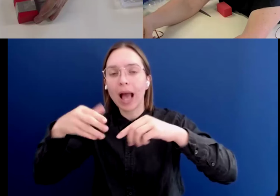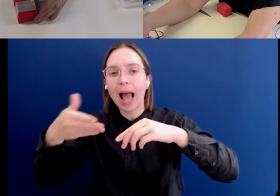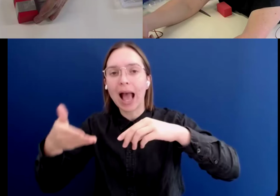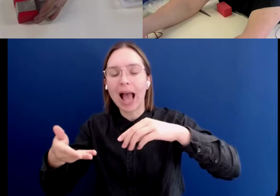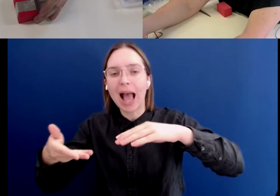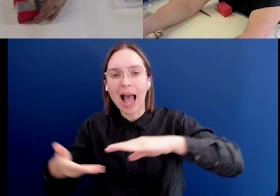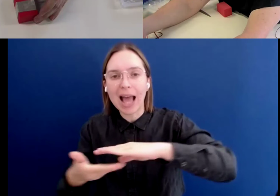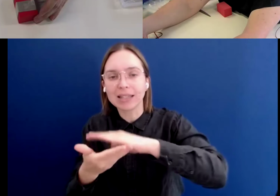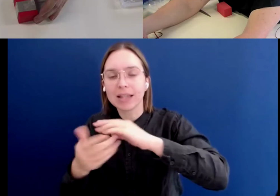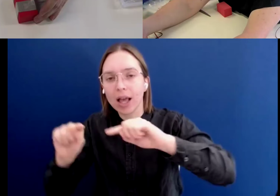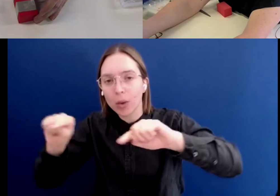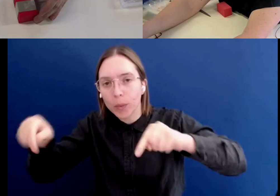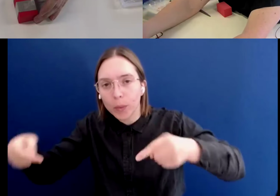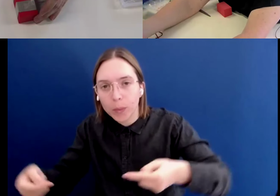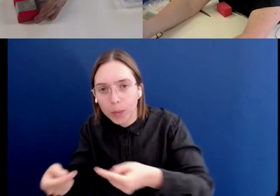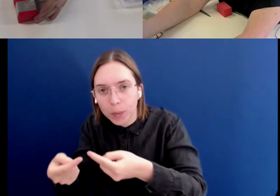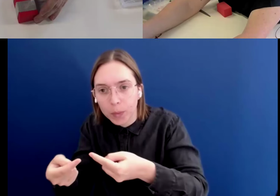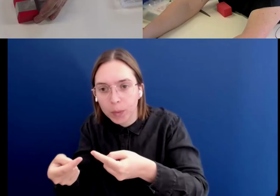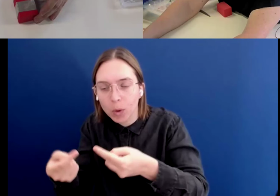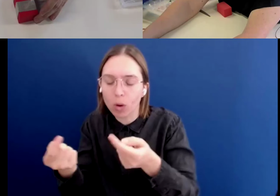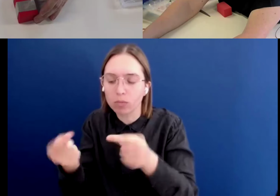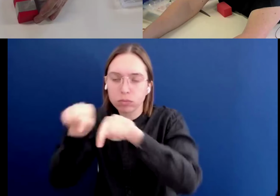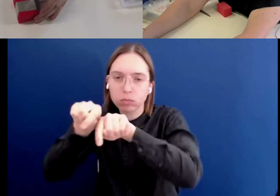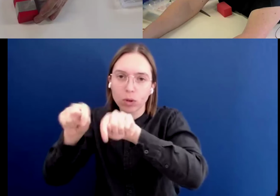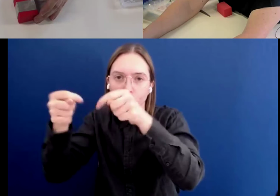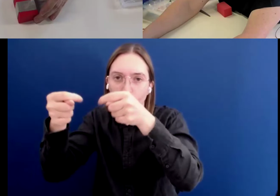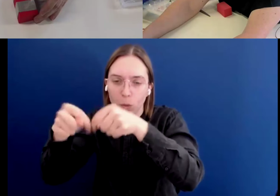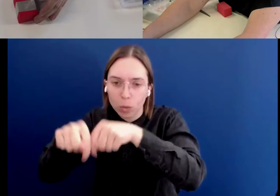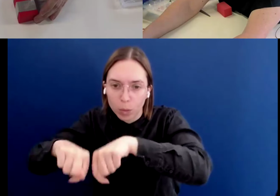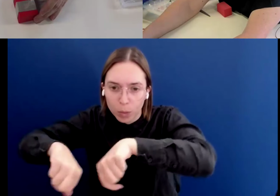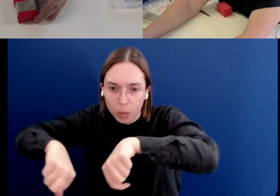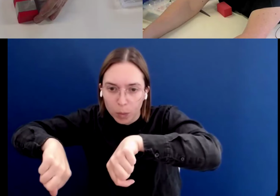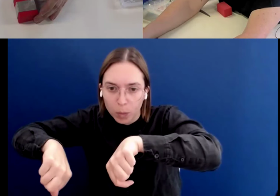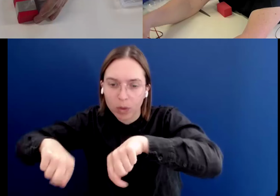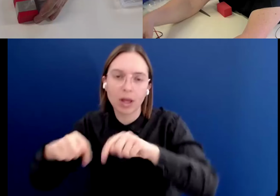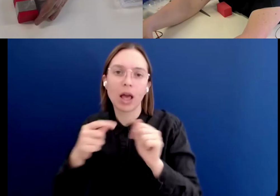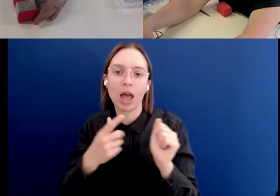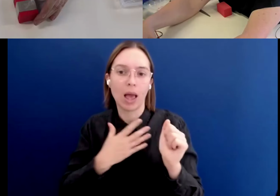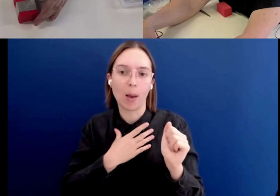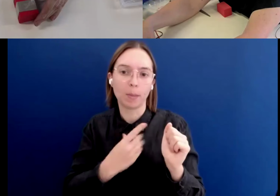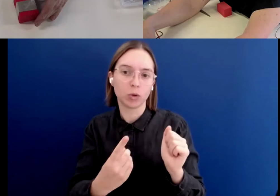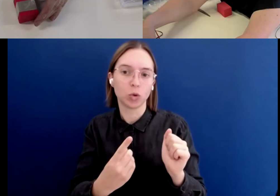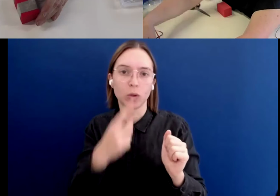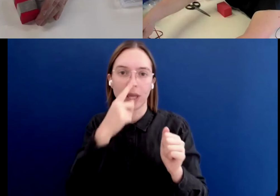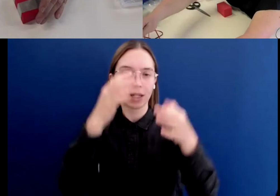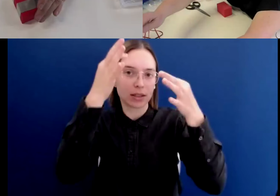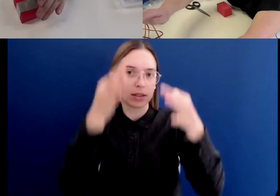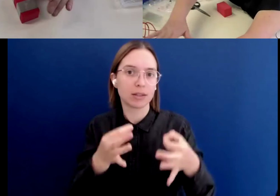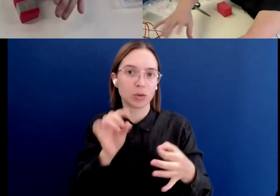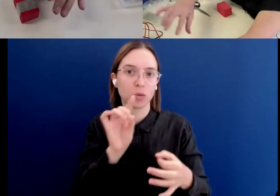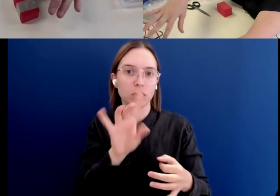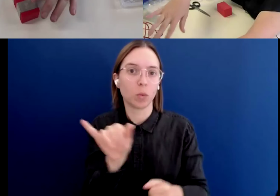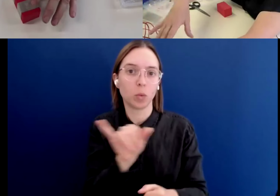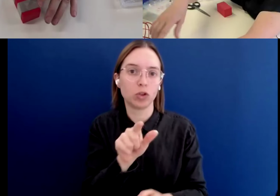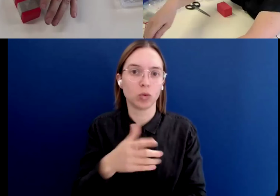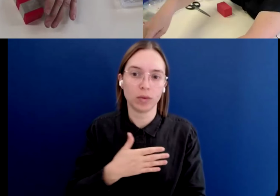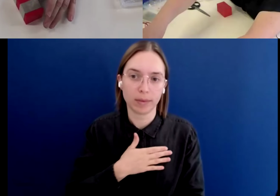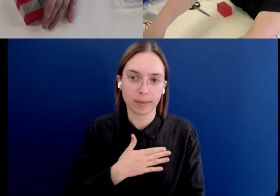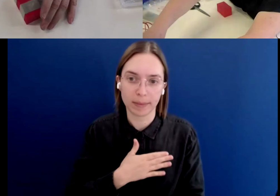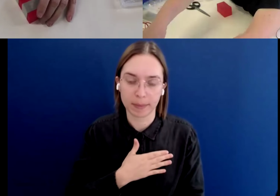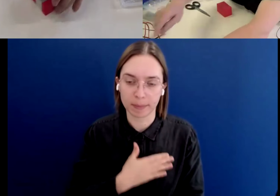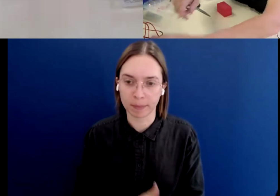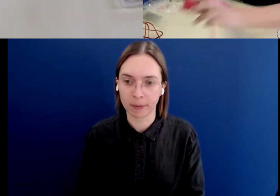can leave that together today if you want to, and then you can make a choice as to which way you want to do it. All right. So while I let people